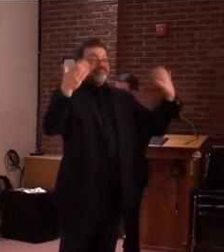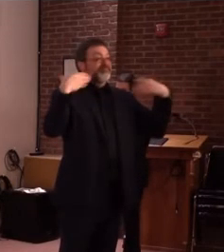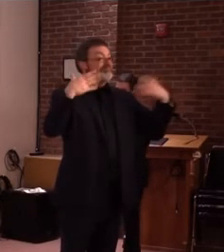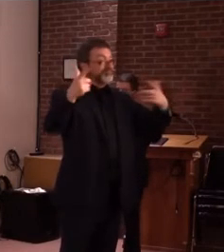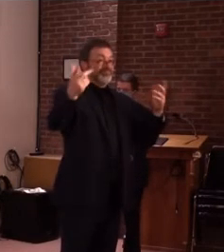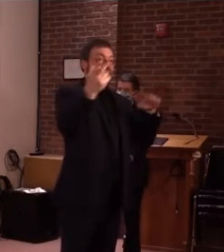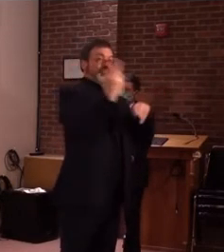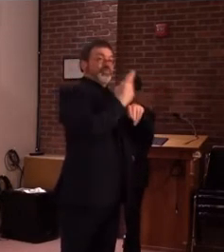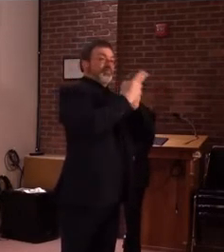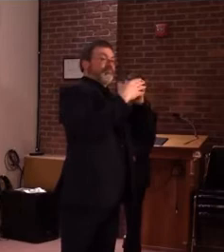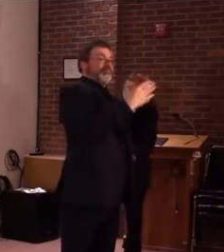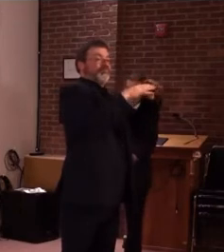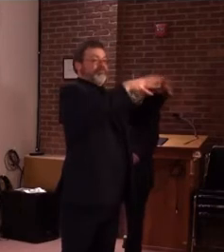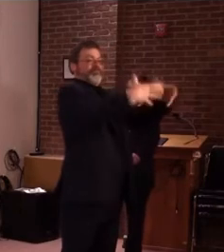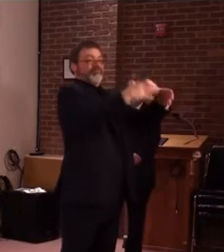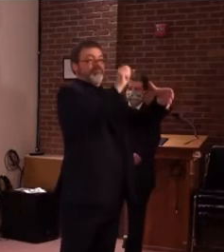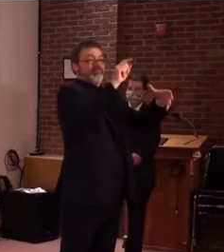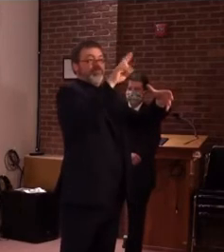business.